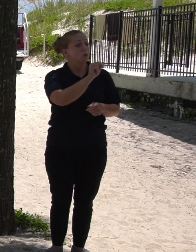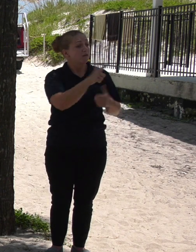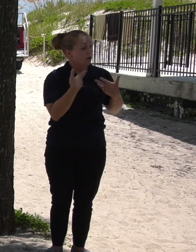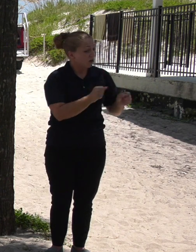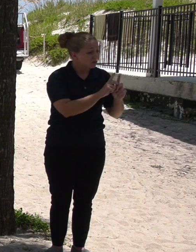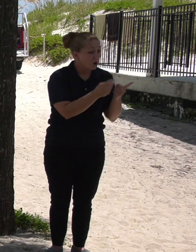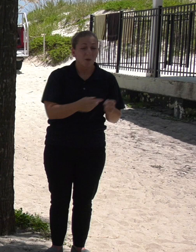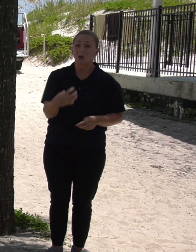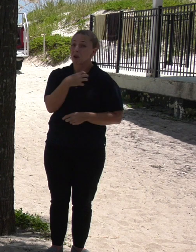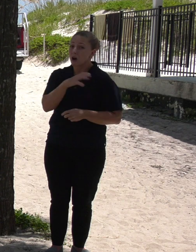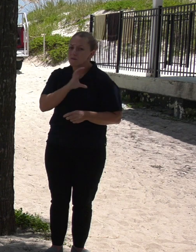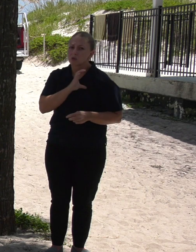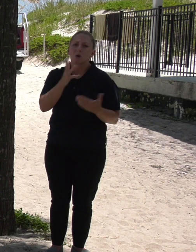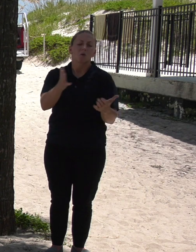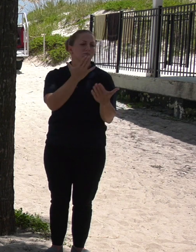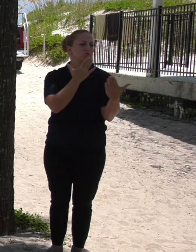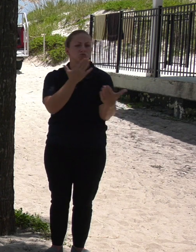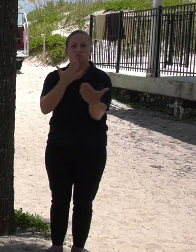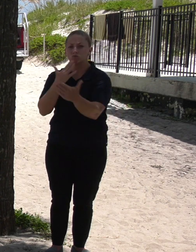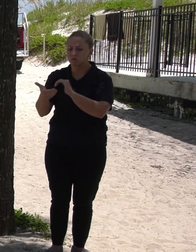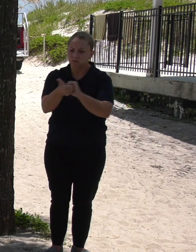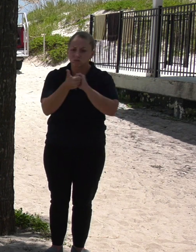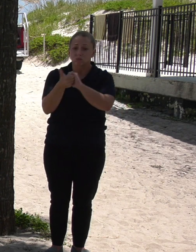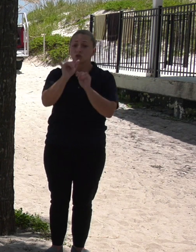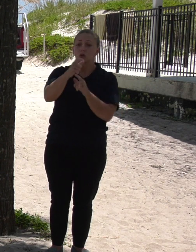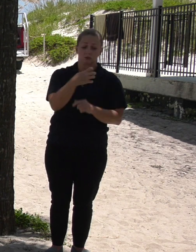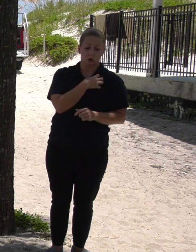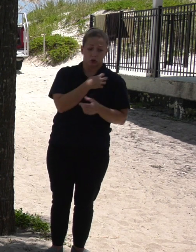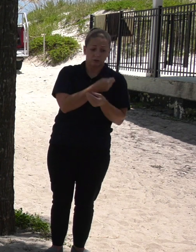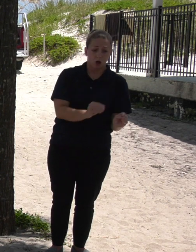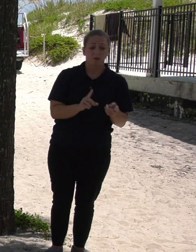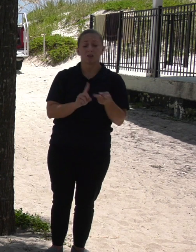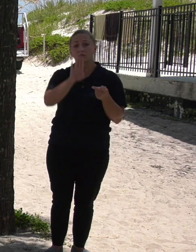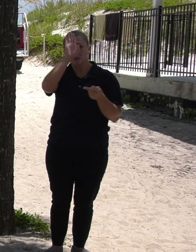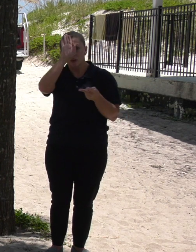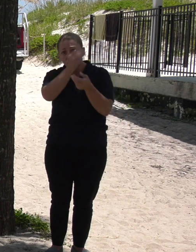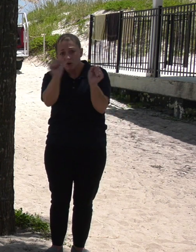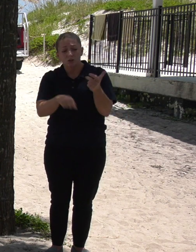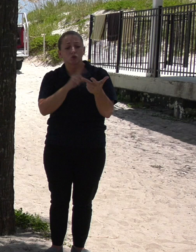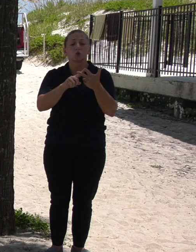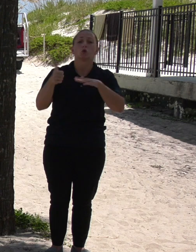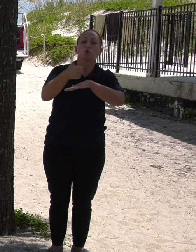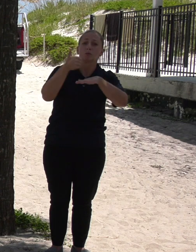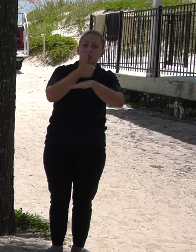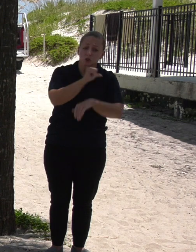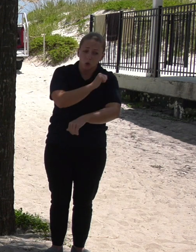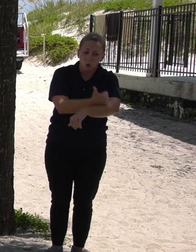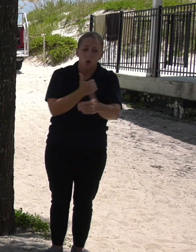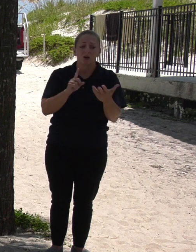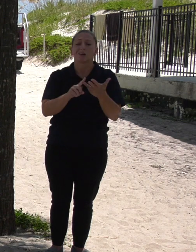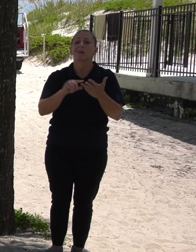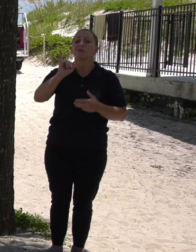Enforcement, and to our local partners at Jacksonville Sheriff's Office, Jacksonville Fire Rescue, Transportation Authority, Jacksport, and our Aviation